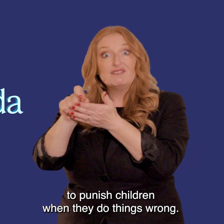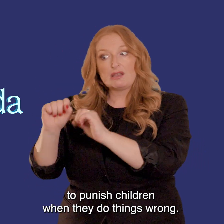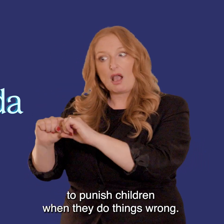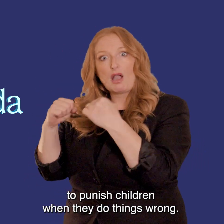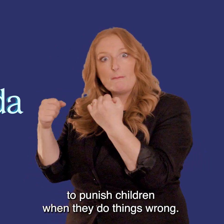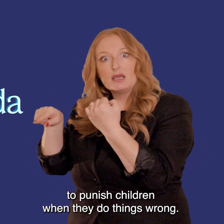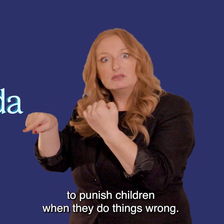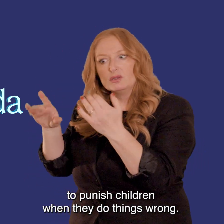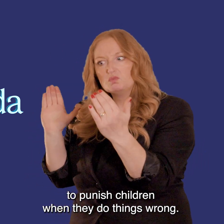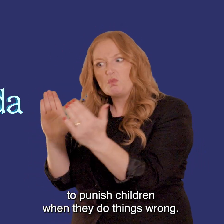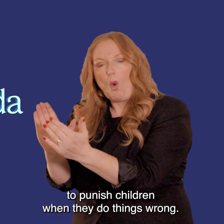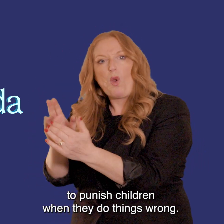punish children when they do things wrong.